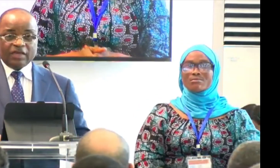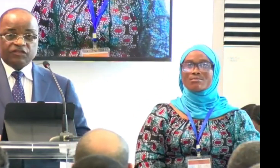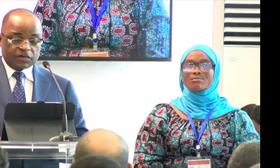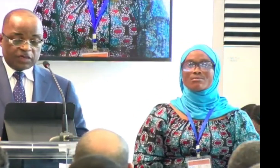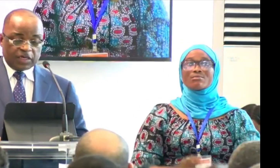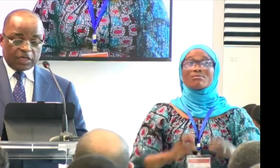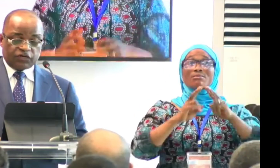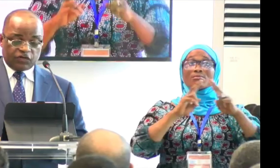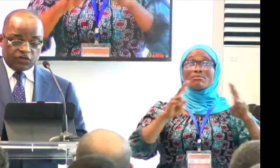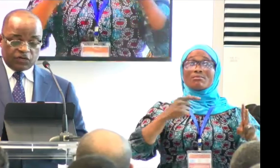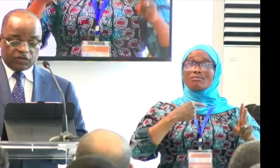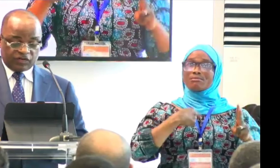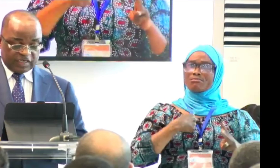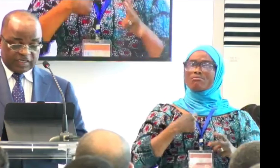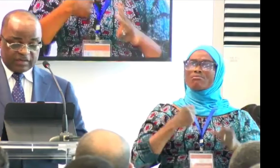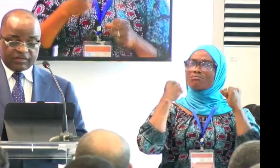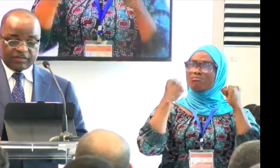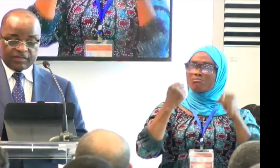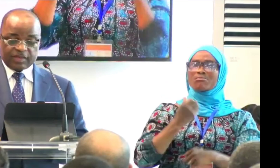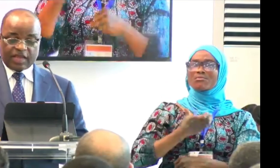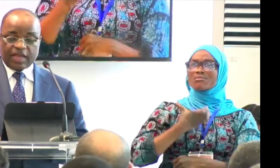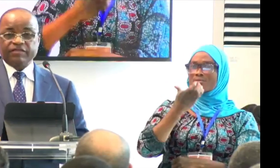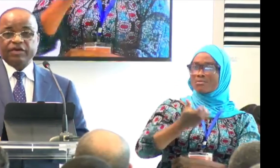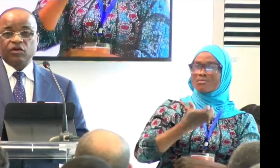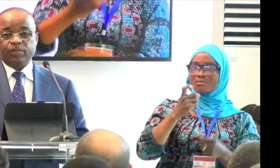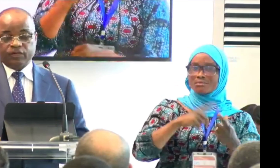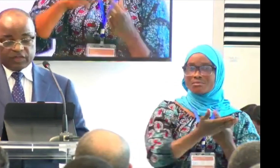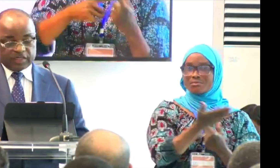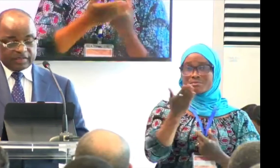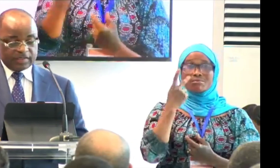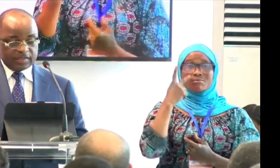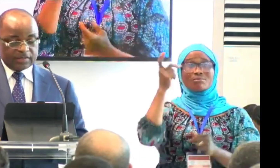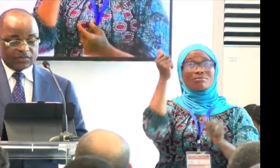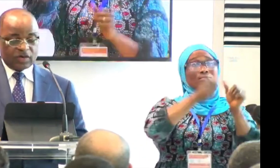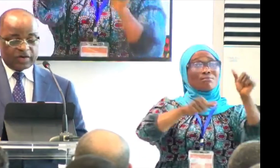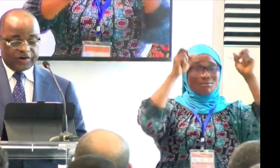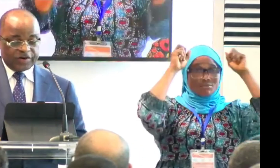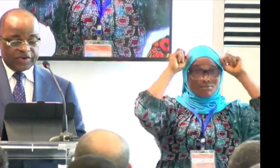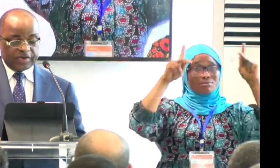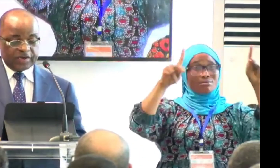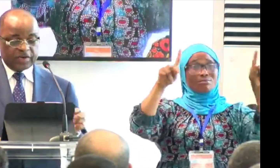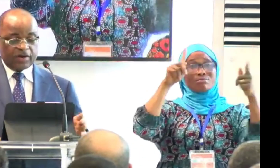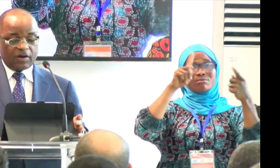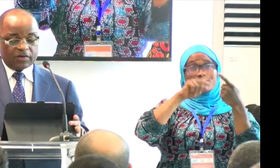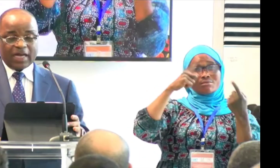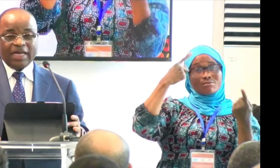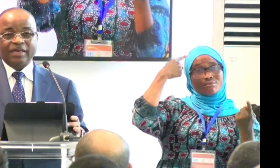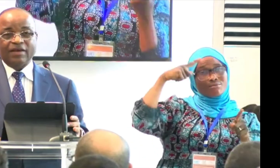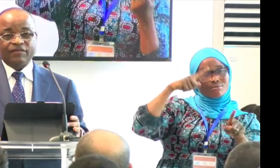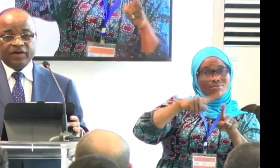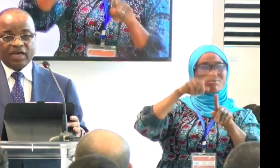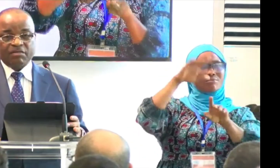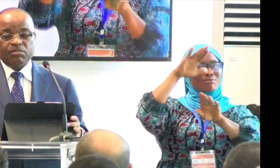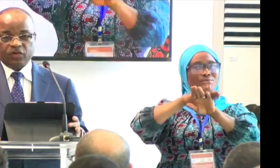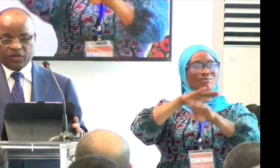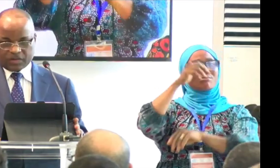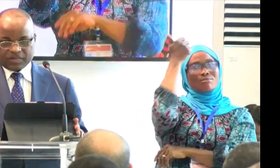So I strongly urge you to seize every opportunity to agree on an